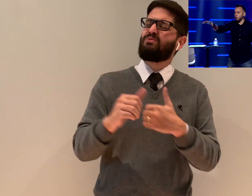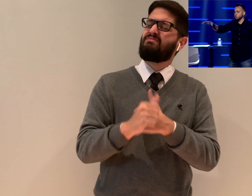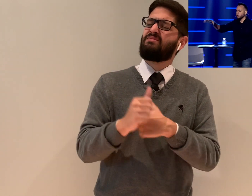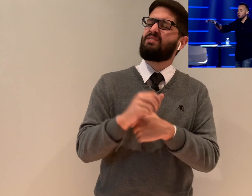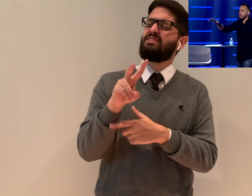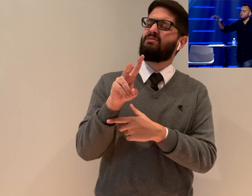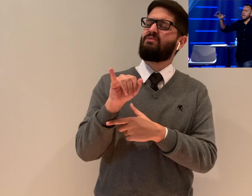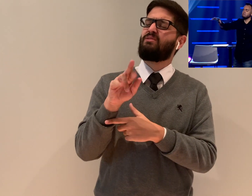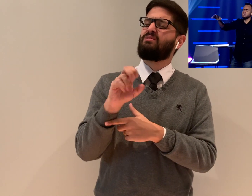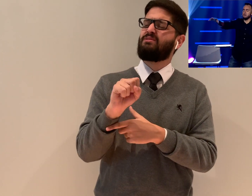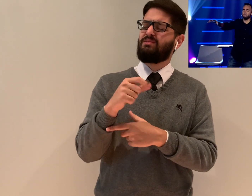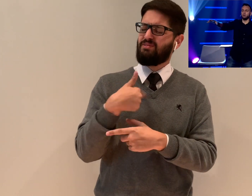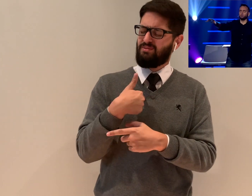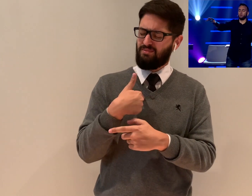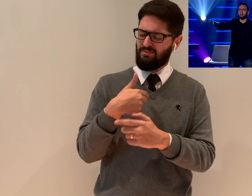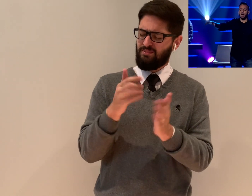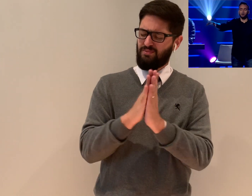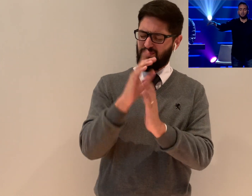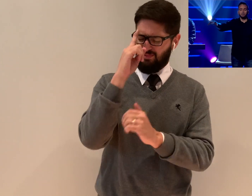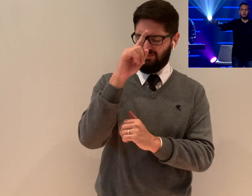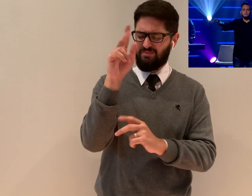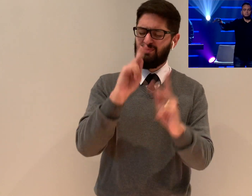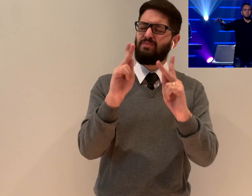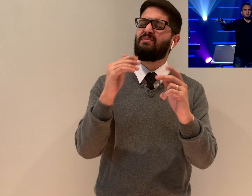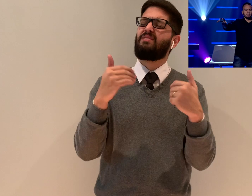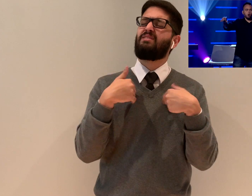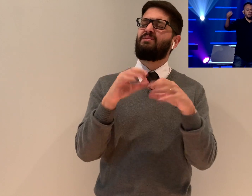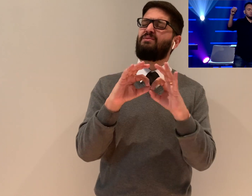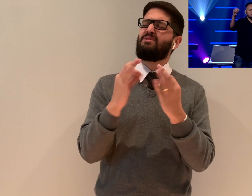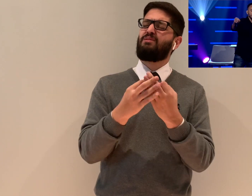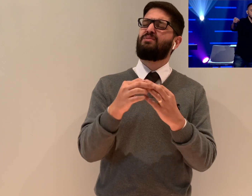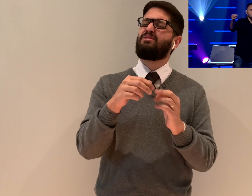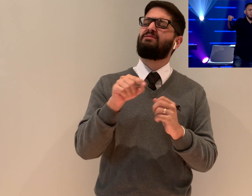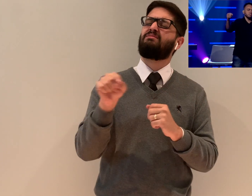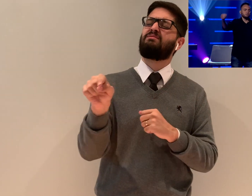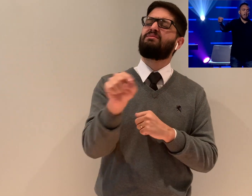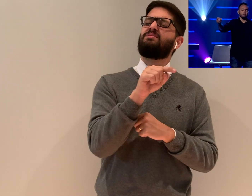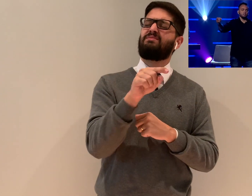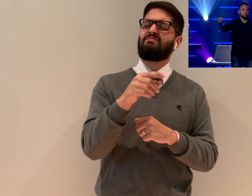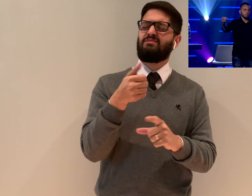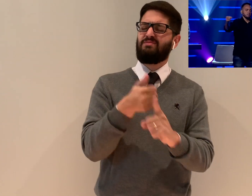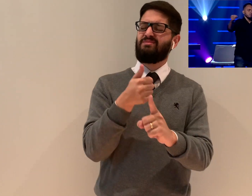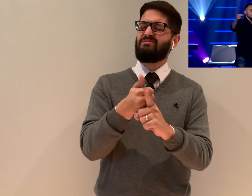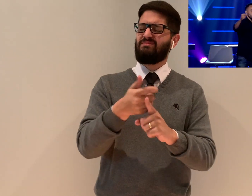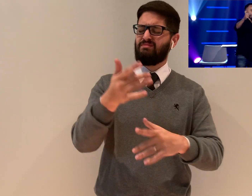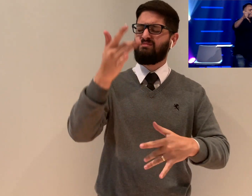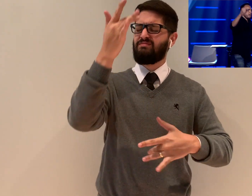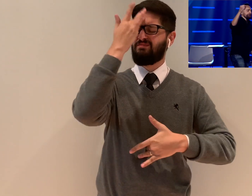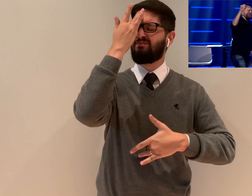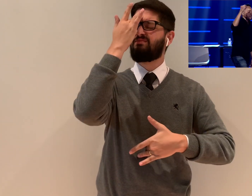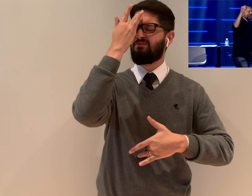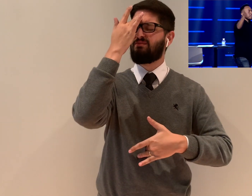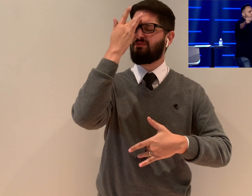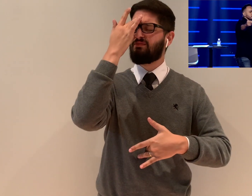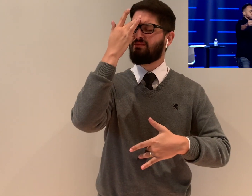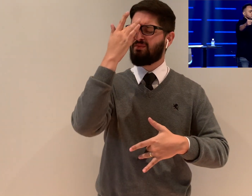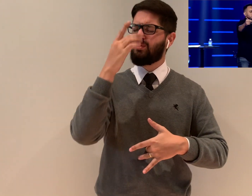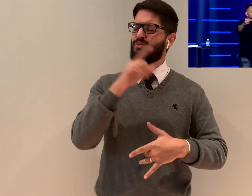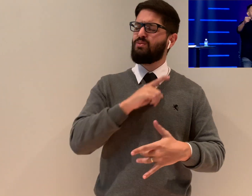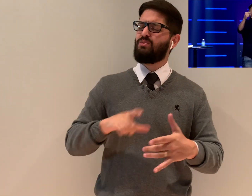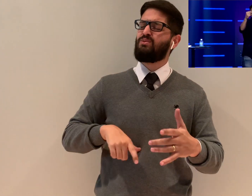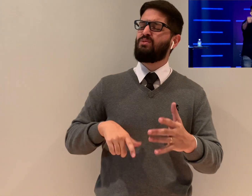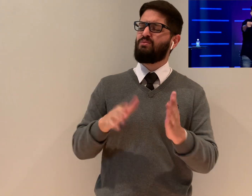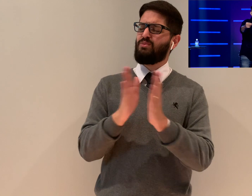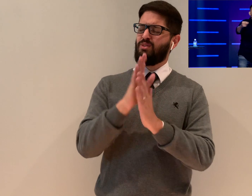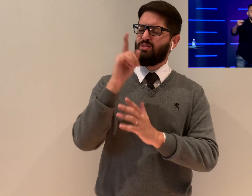for those who have family members right now that are infected by this virus. Lord, may you bring healing